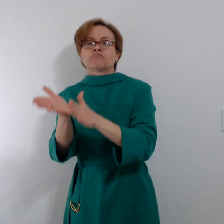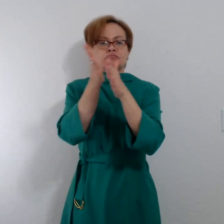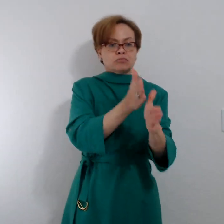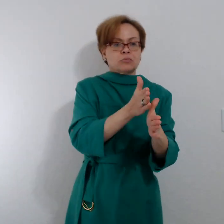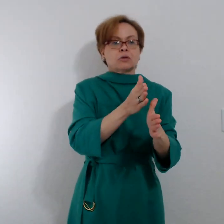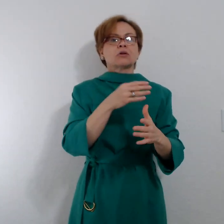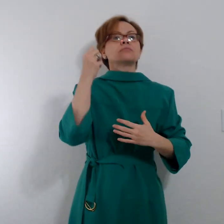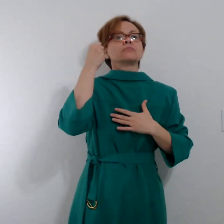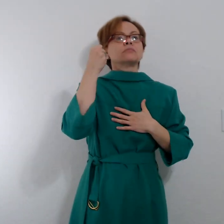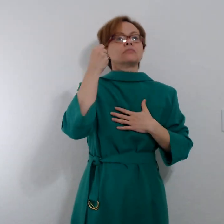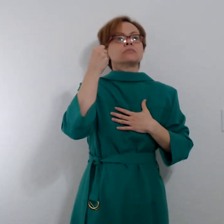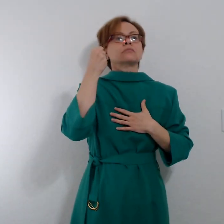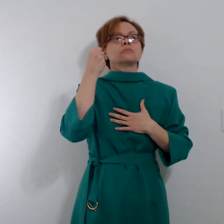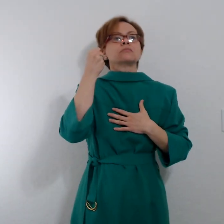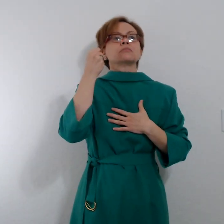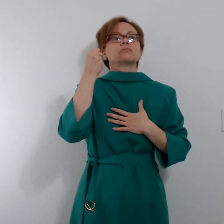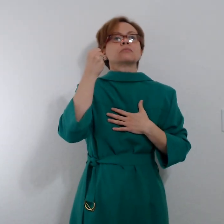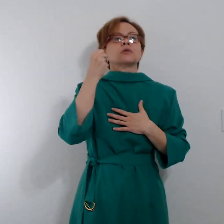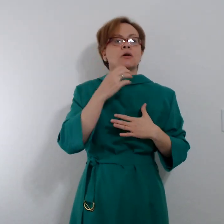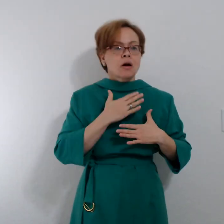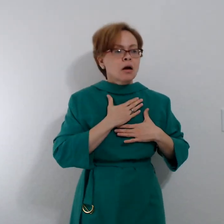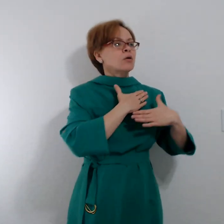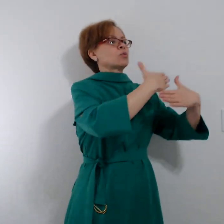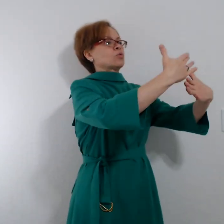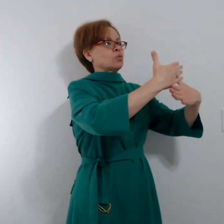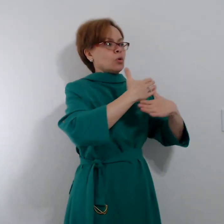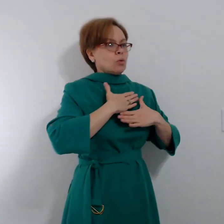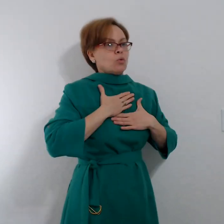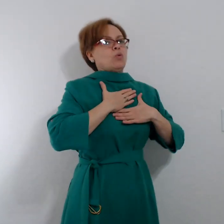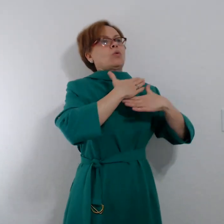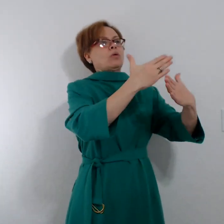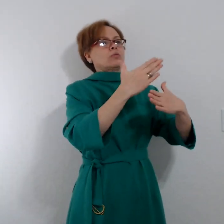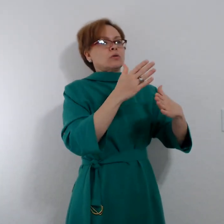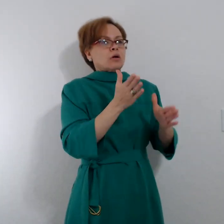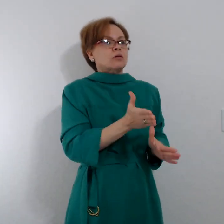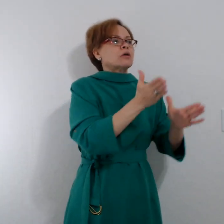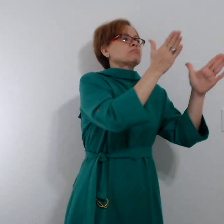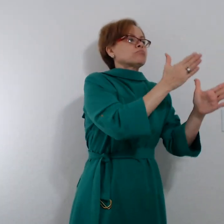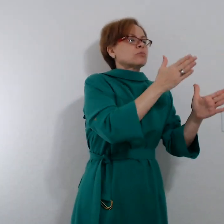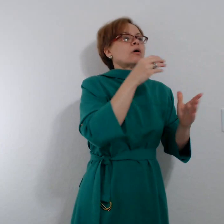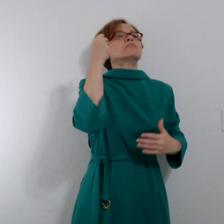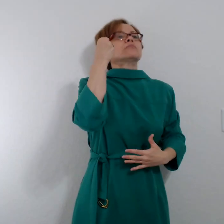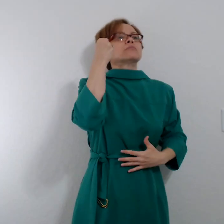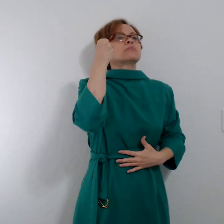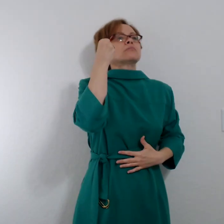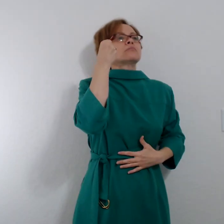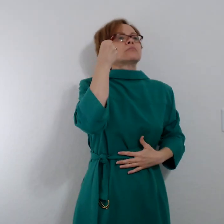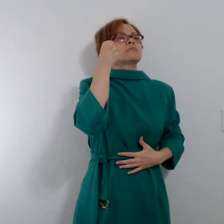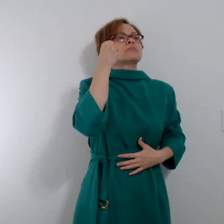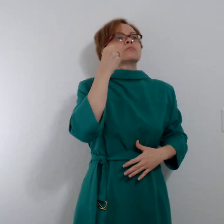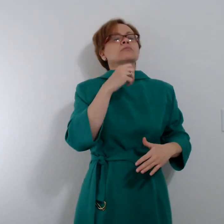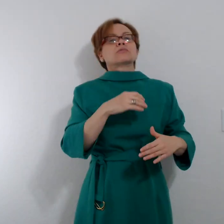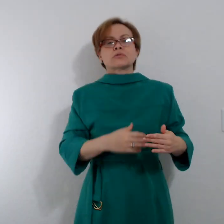Then I would breathe again for a minute, purging as hard as I can, then immediately after I would hold again